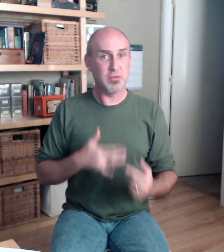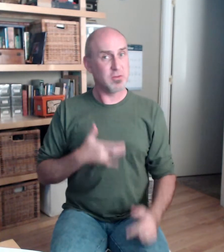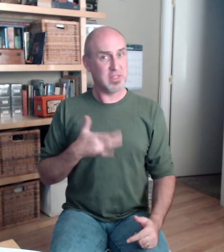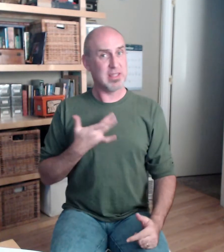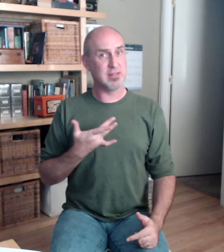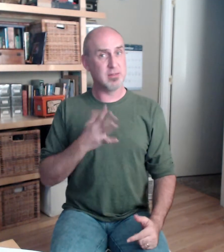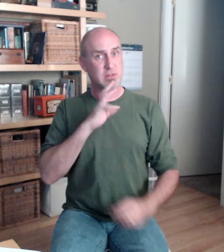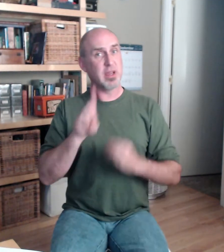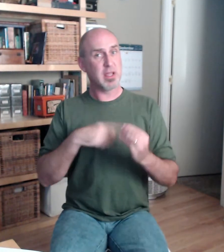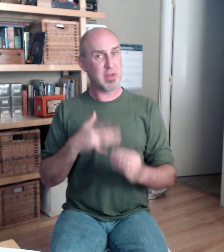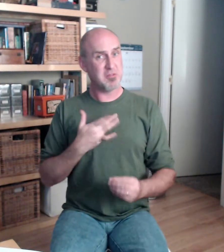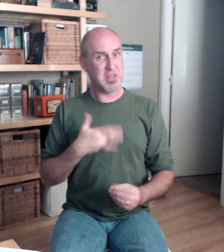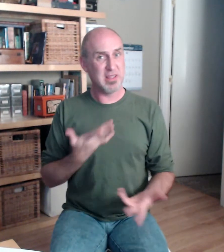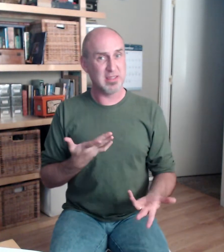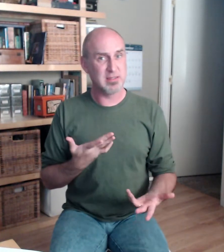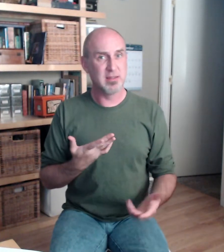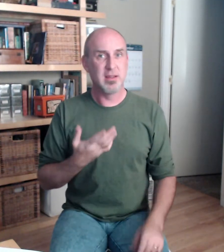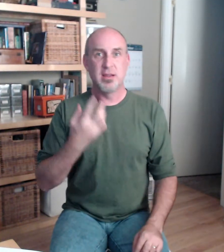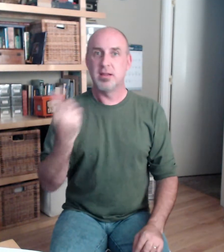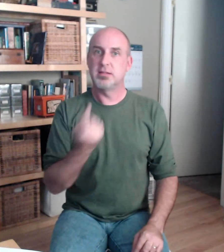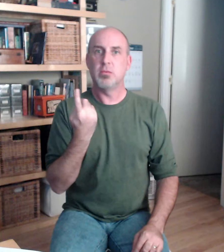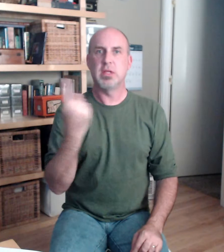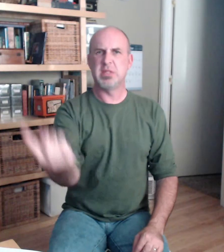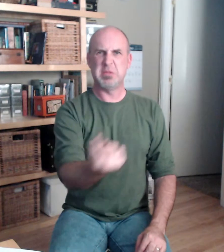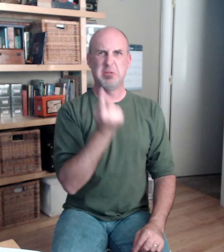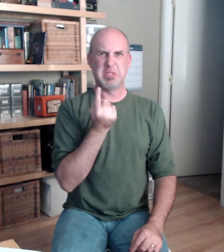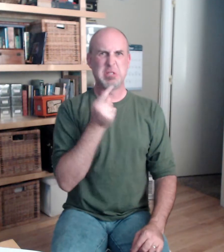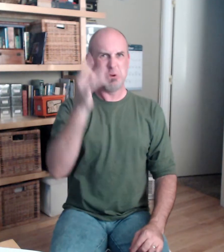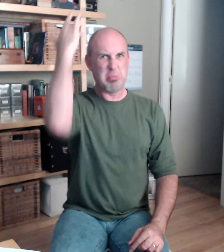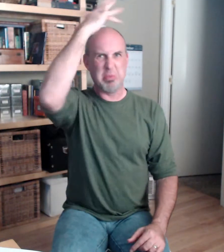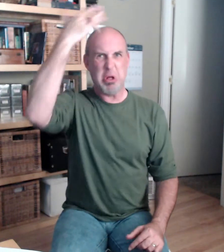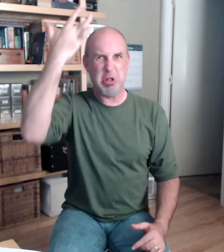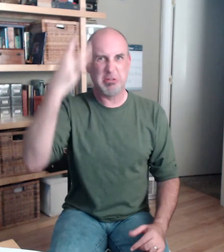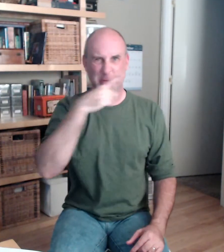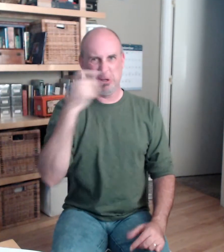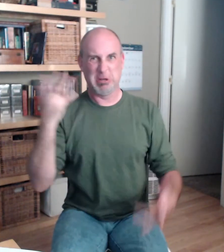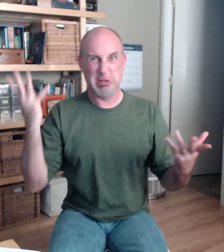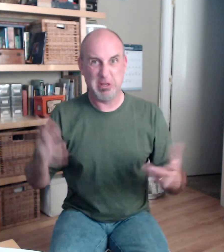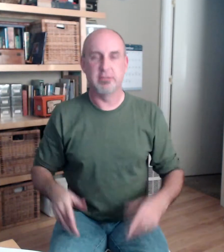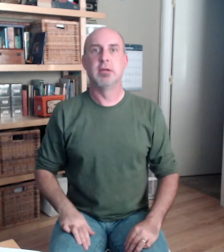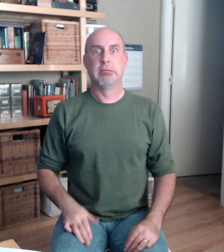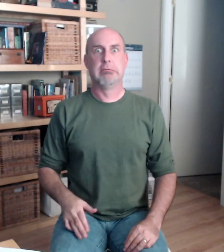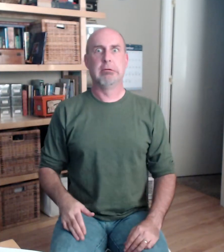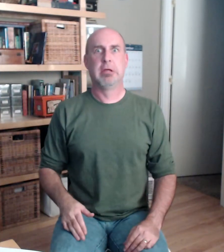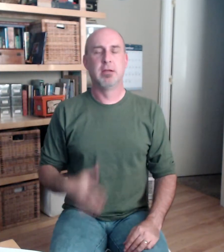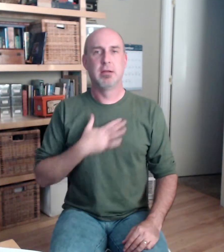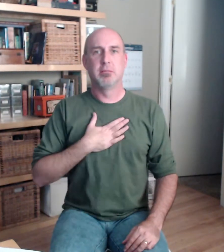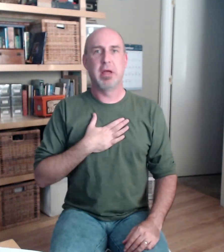for feelings. If you're talking about feelings, and someone comes up to you and says, you're bald and you're ugly, and oh, my